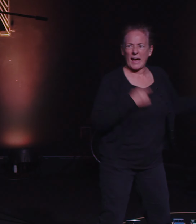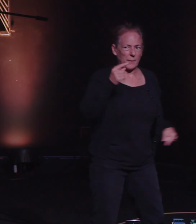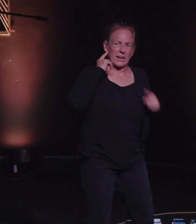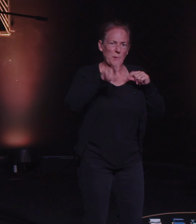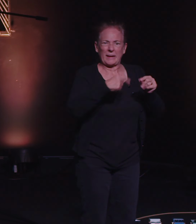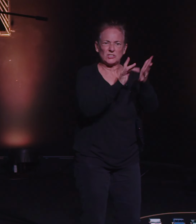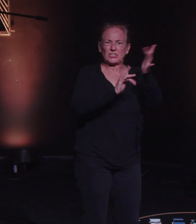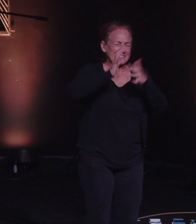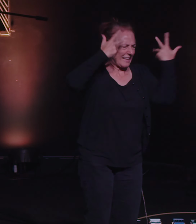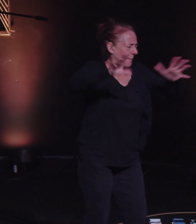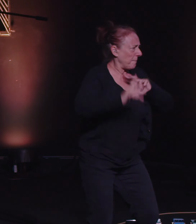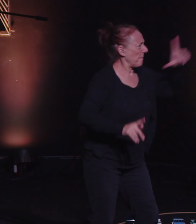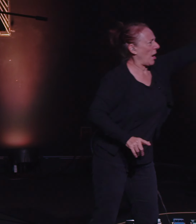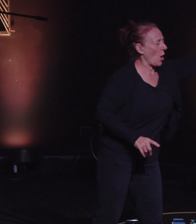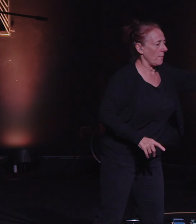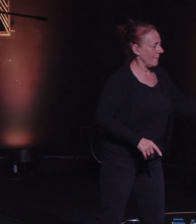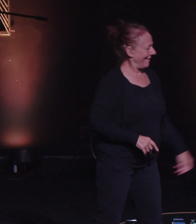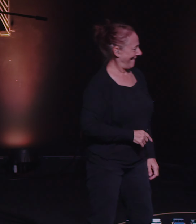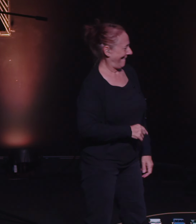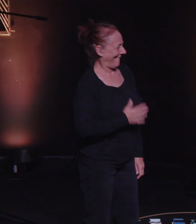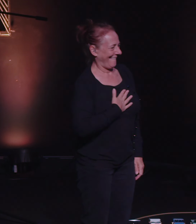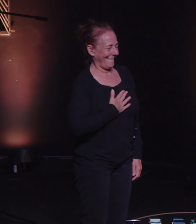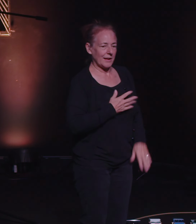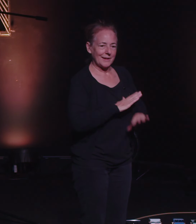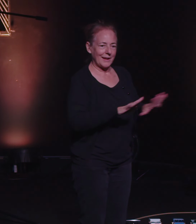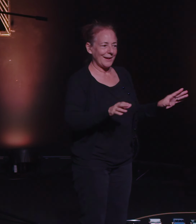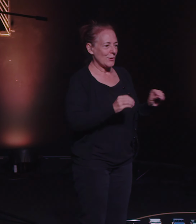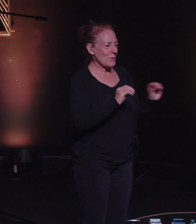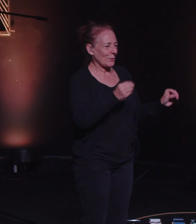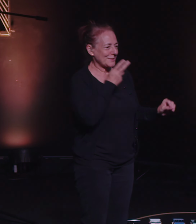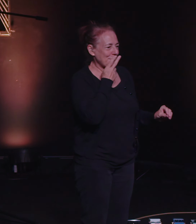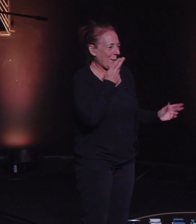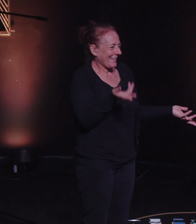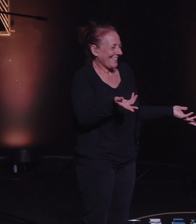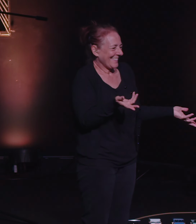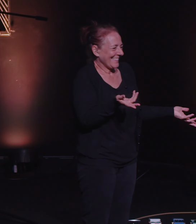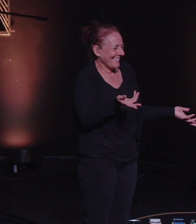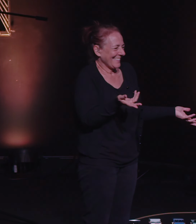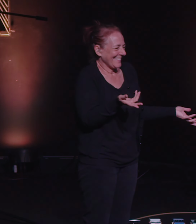You know, like maybe that's the way to get her out of there, right? I don't know.